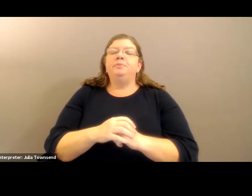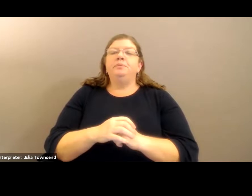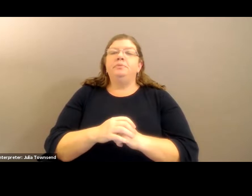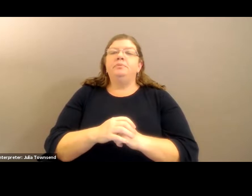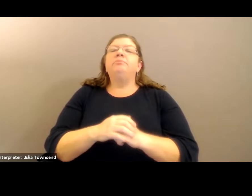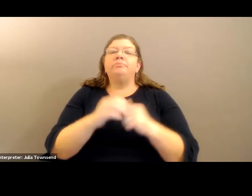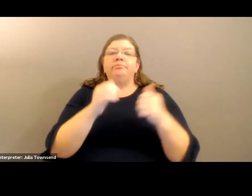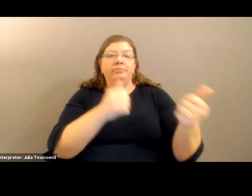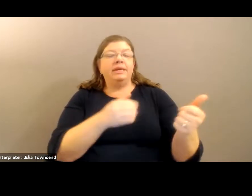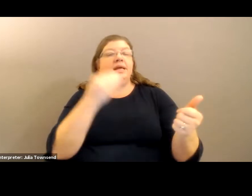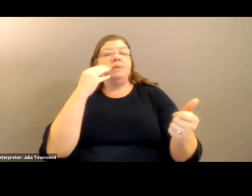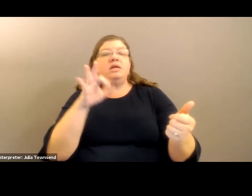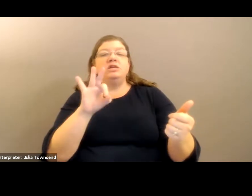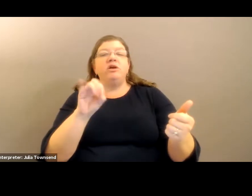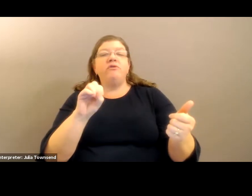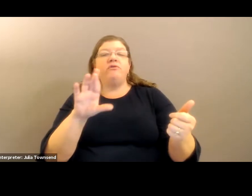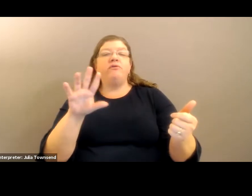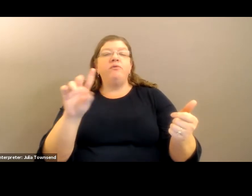Ms. Ford?